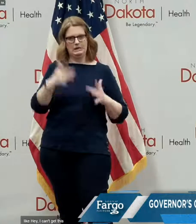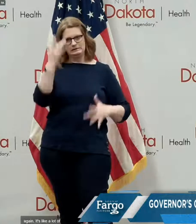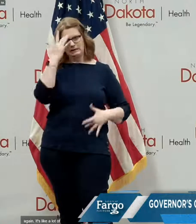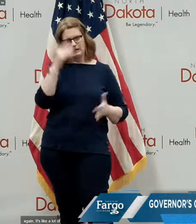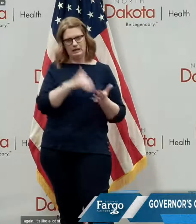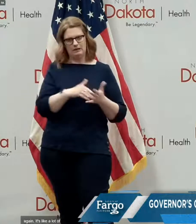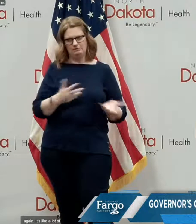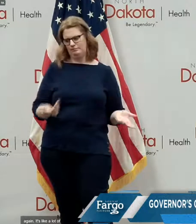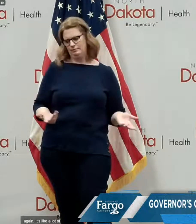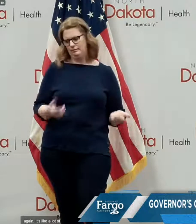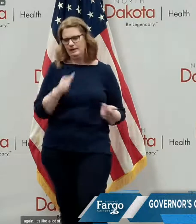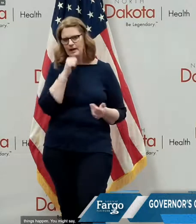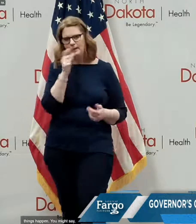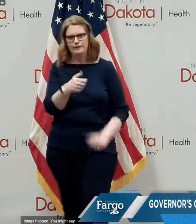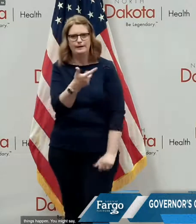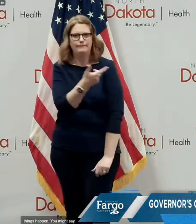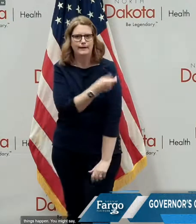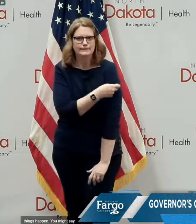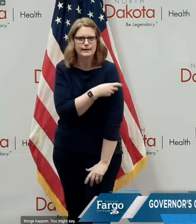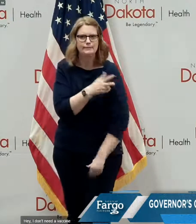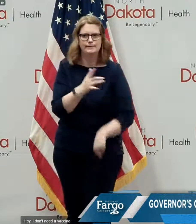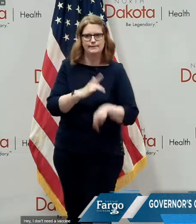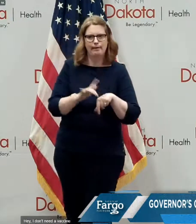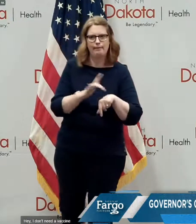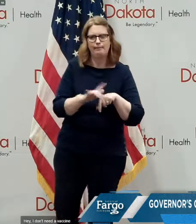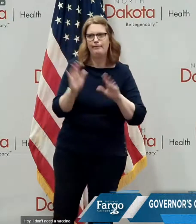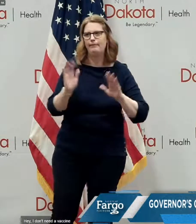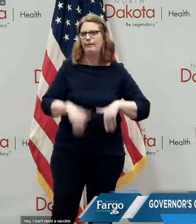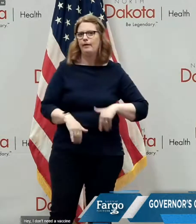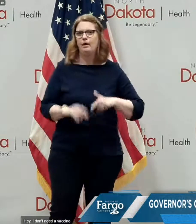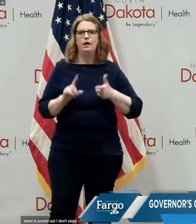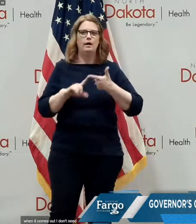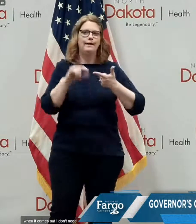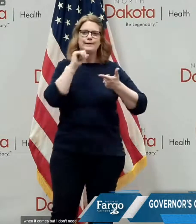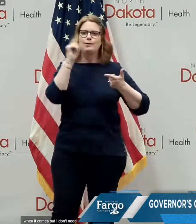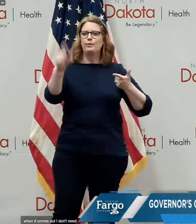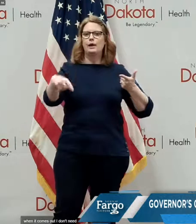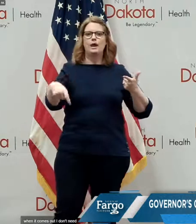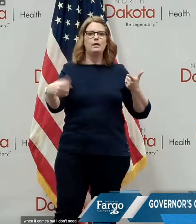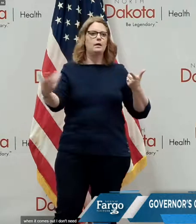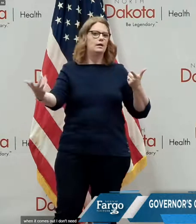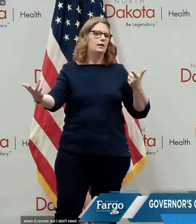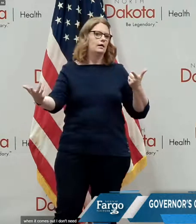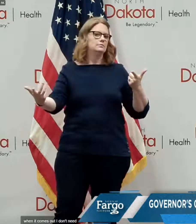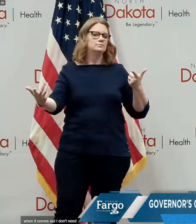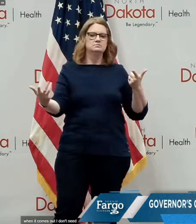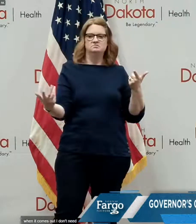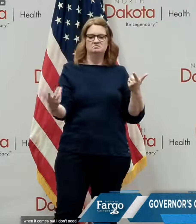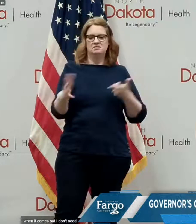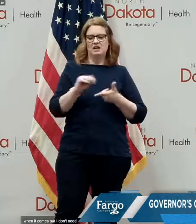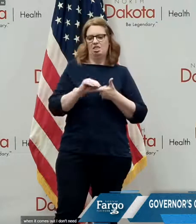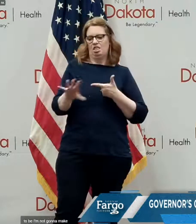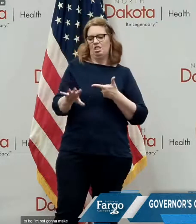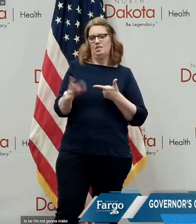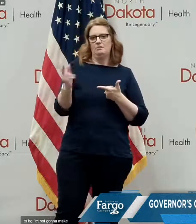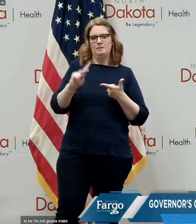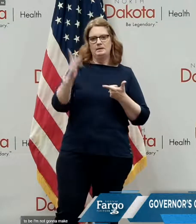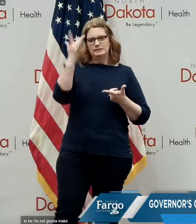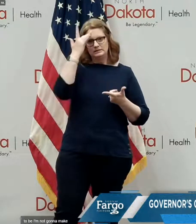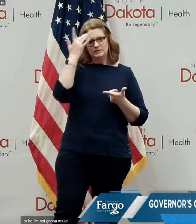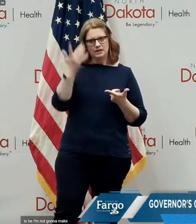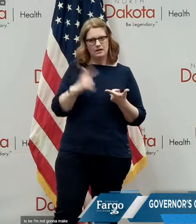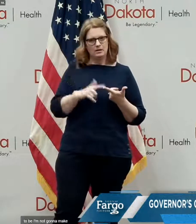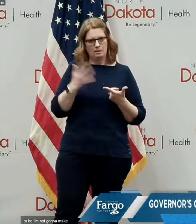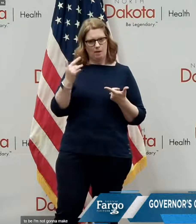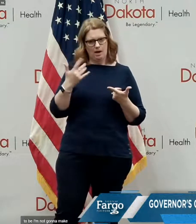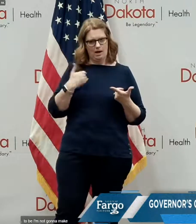You might say, hey, I don't need a vaccine when it comes out. I don't need to be I'm not going to make anybody else sick because I've already